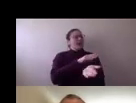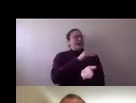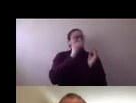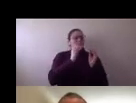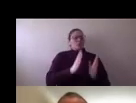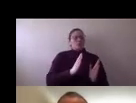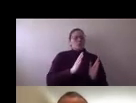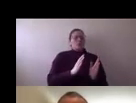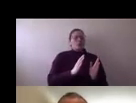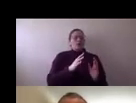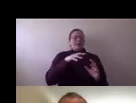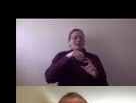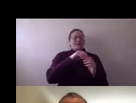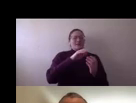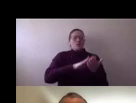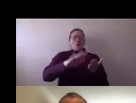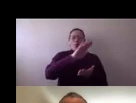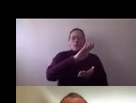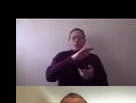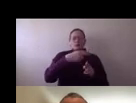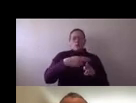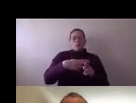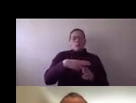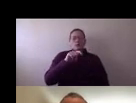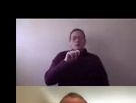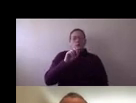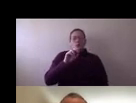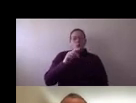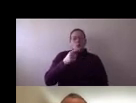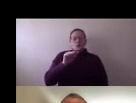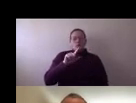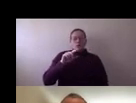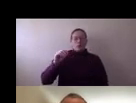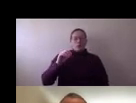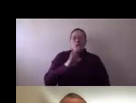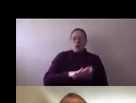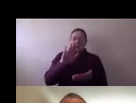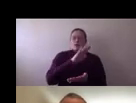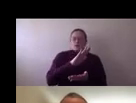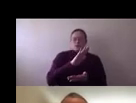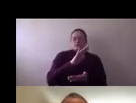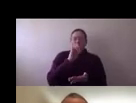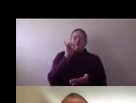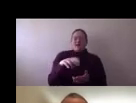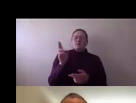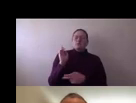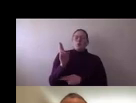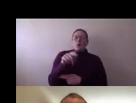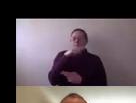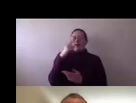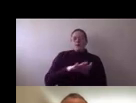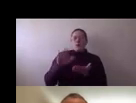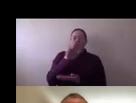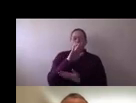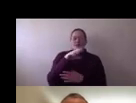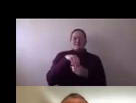at a college. It's called Turbulence College, which is a historically Black college